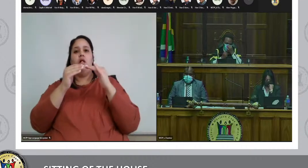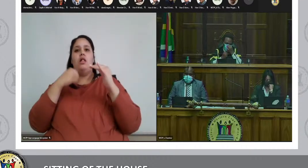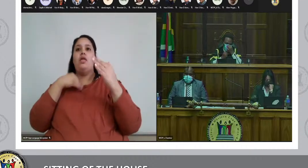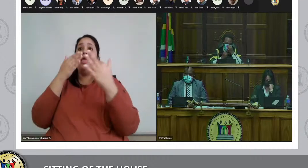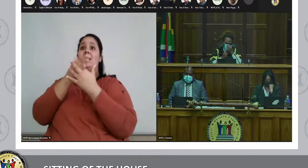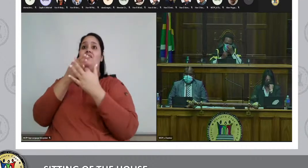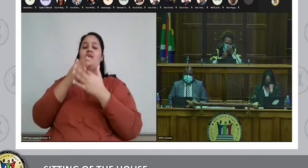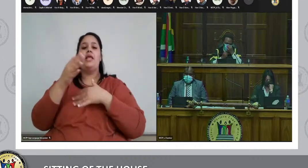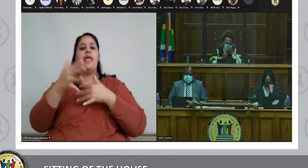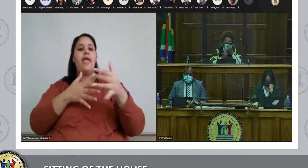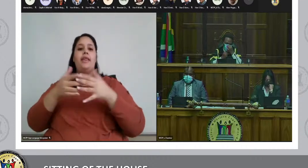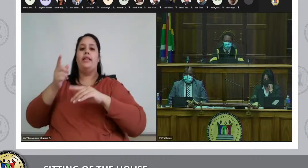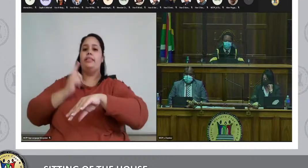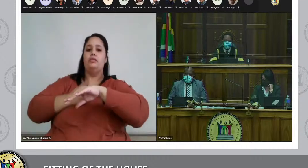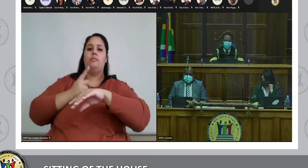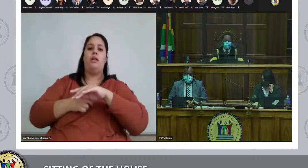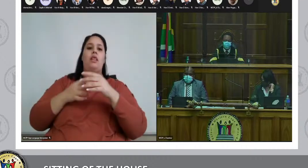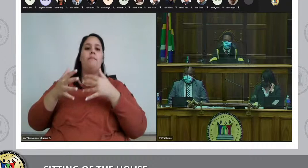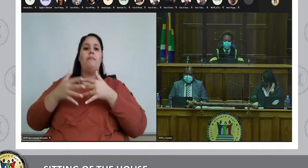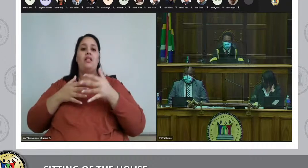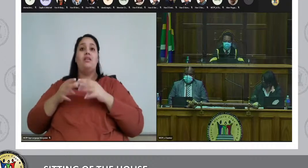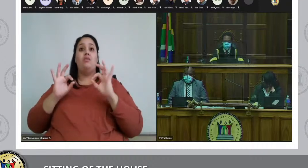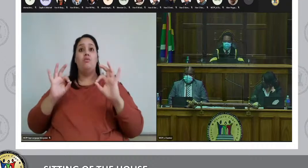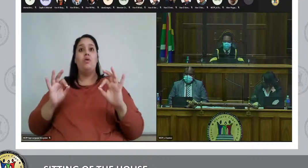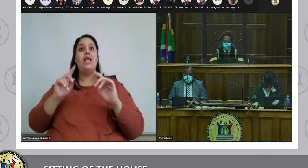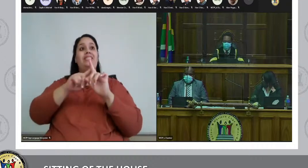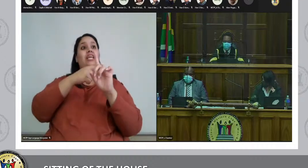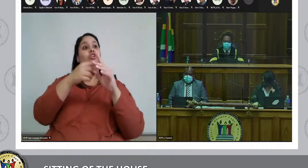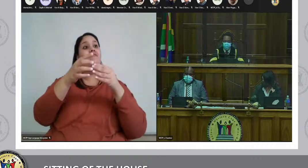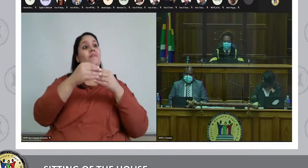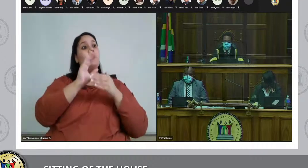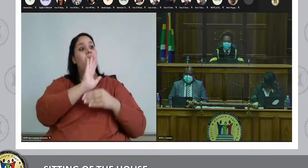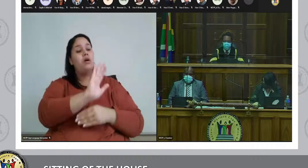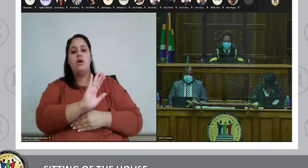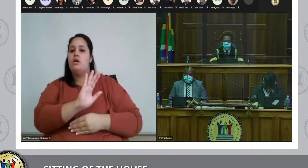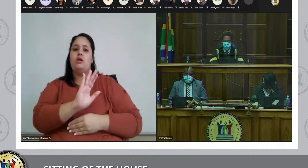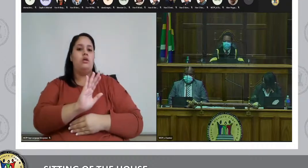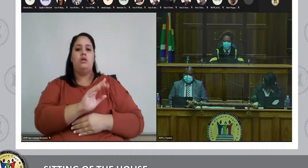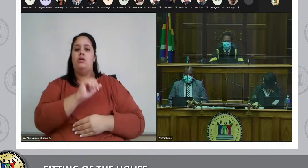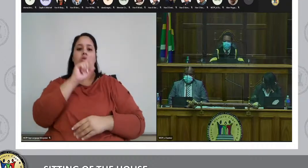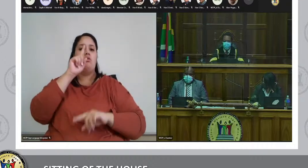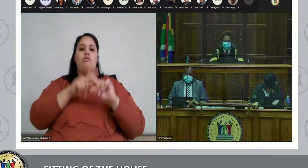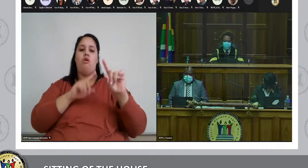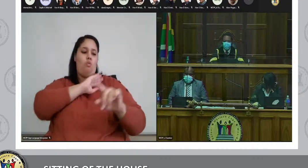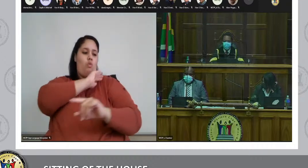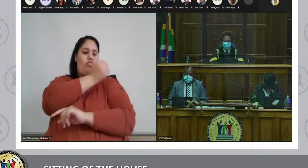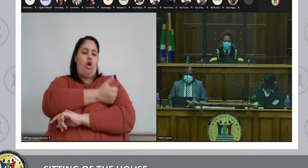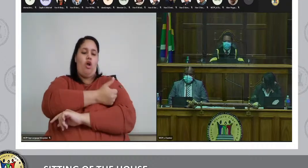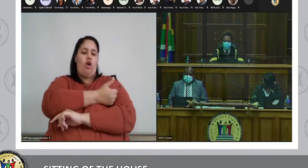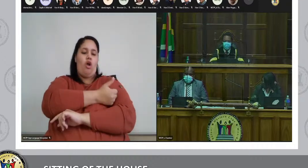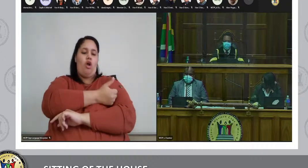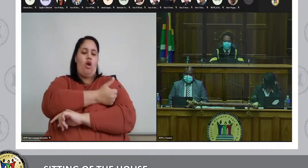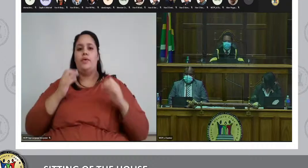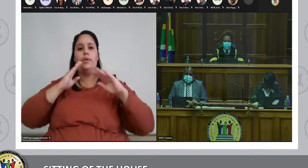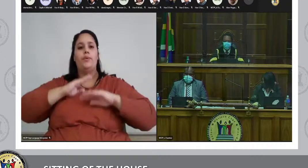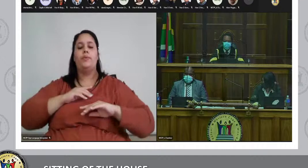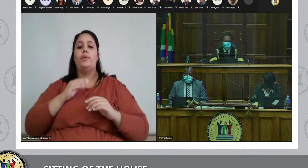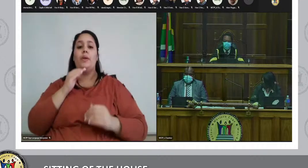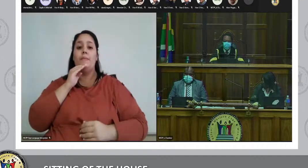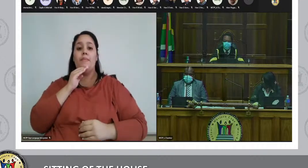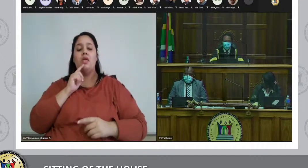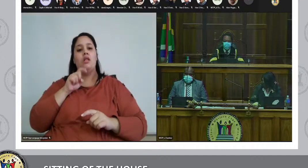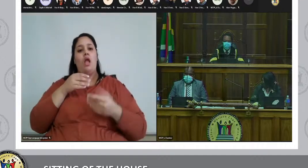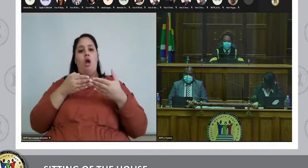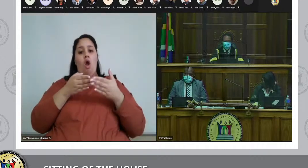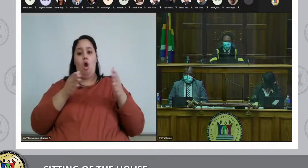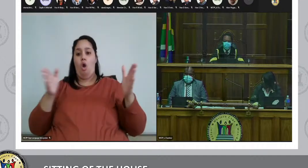any disciplinary matter for which the executive member is not the defined authority will undoubtedly open the